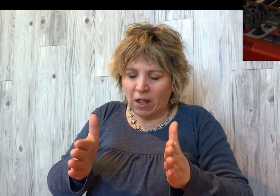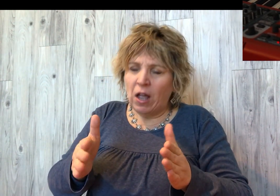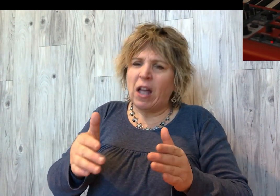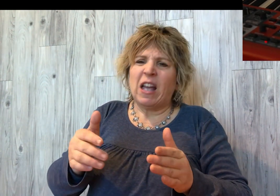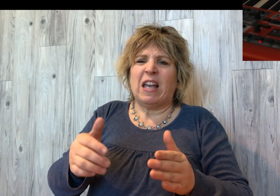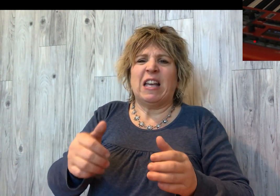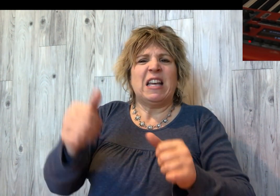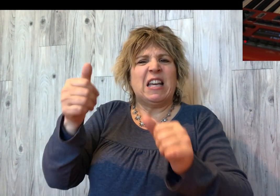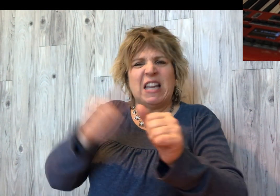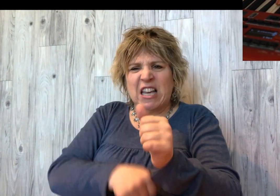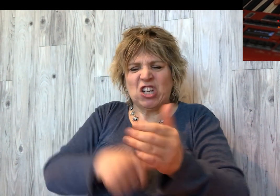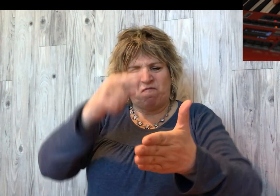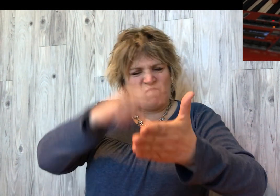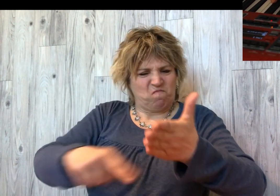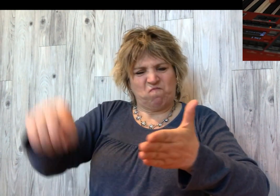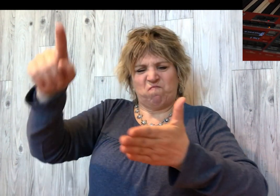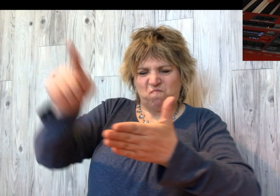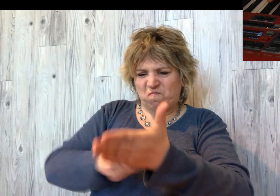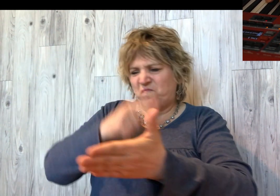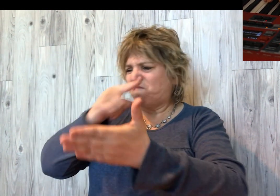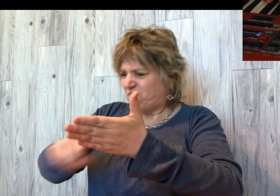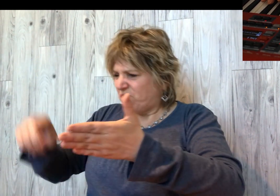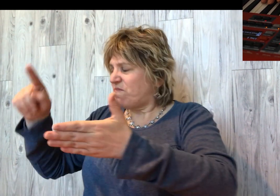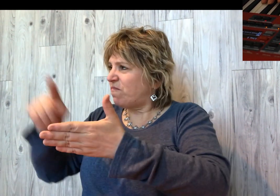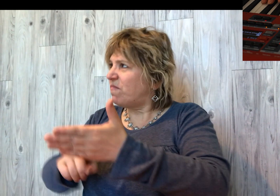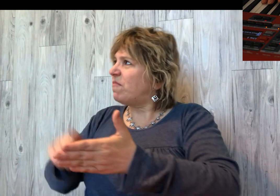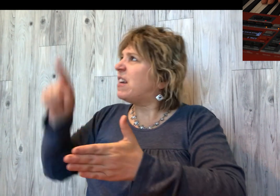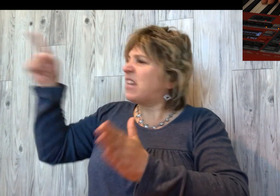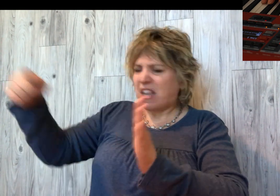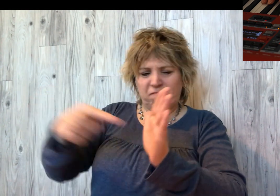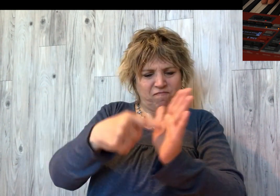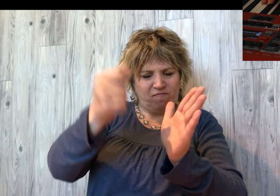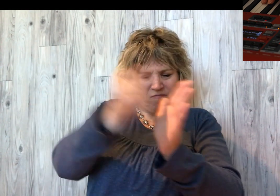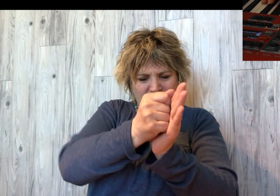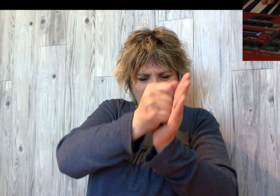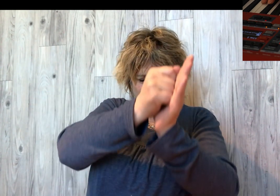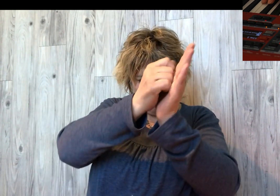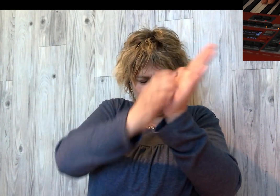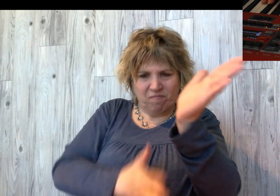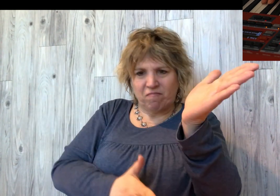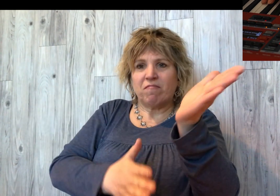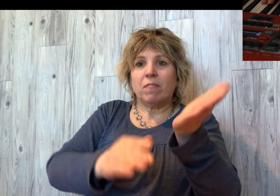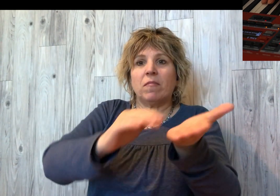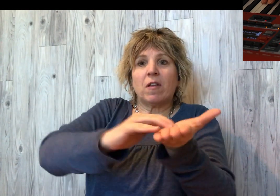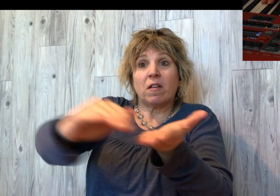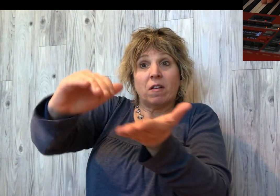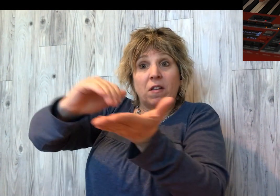For every curse, his blood atoned.